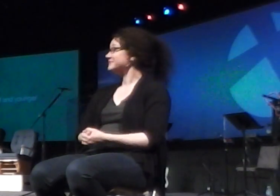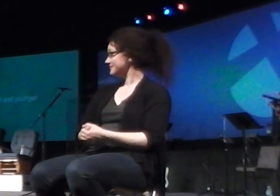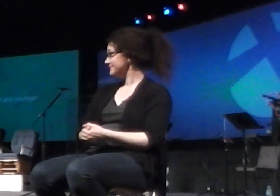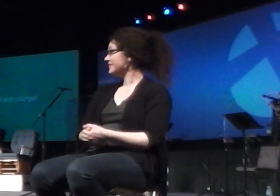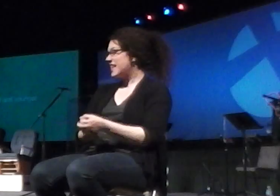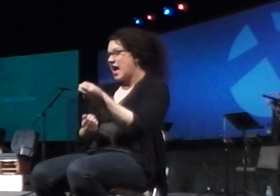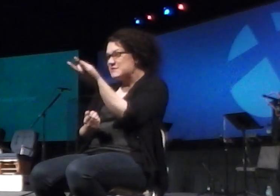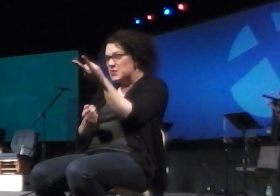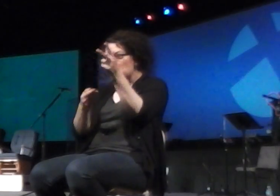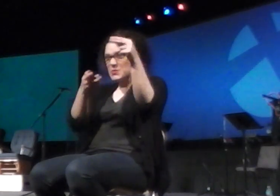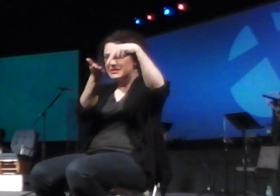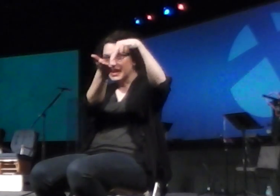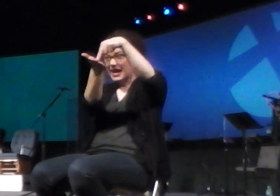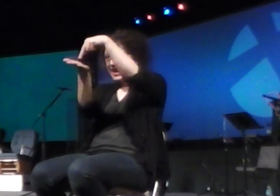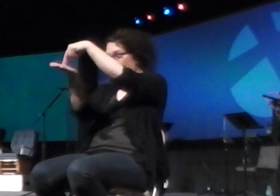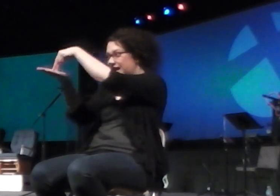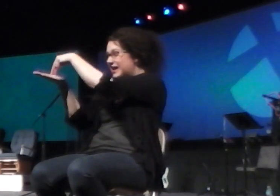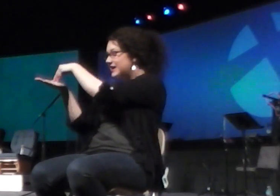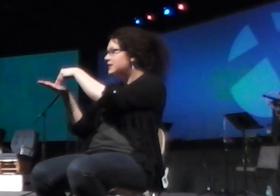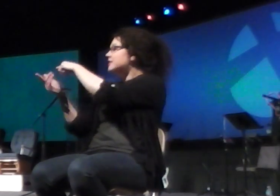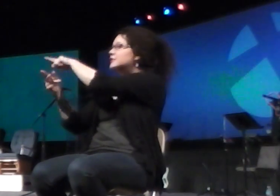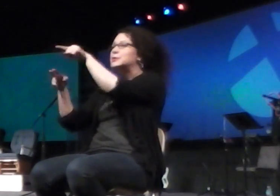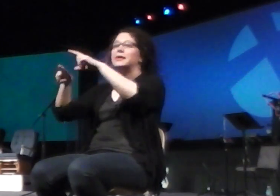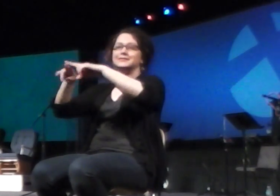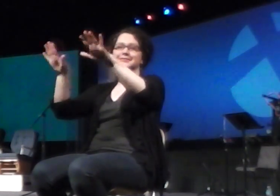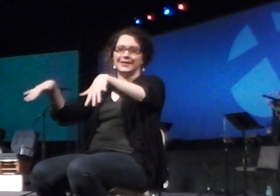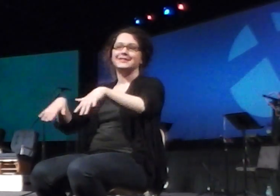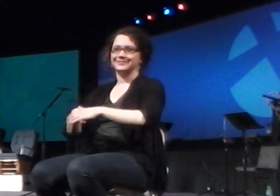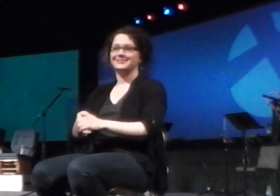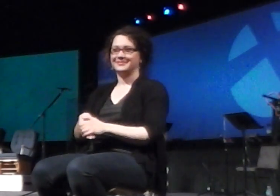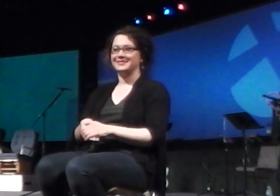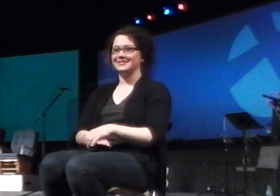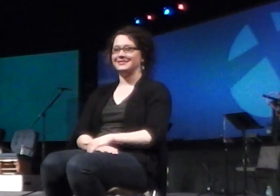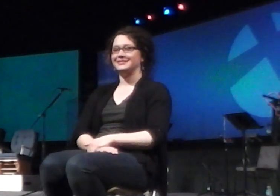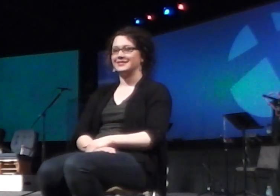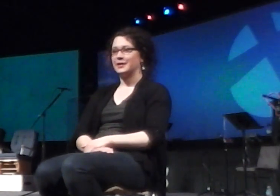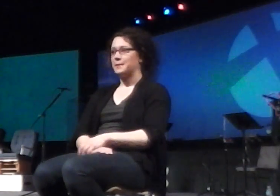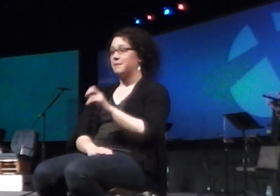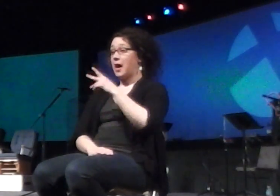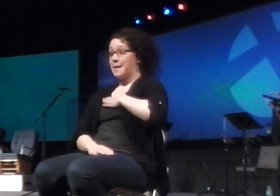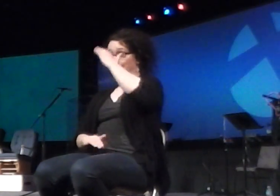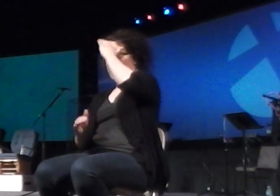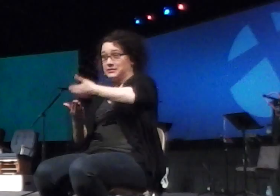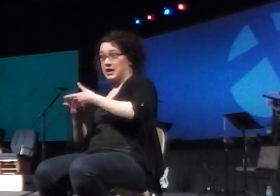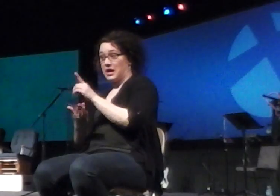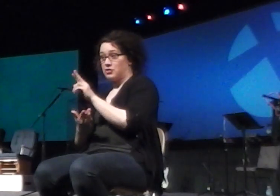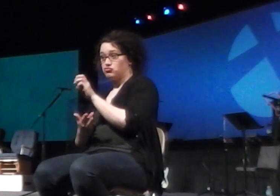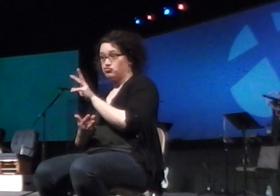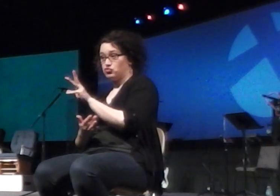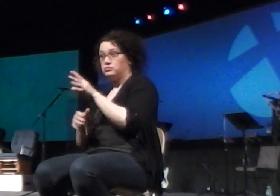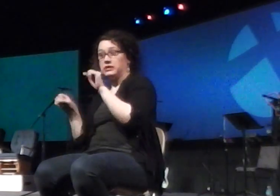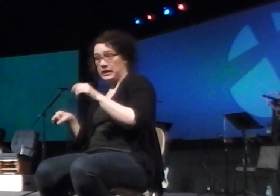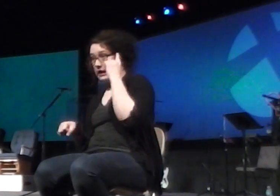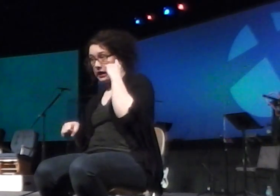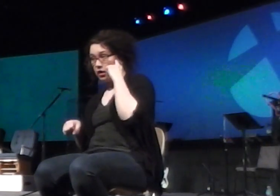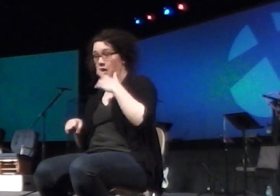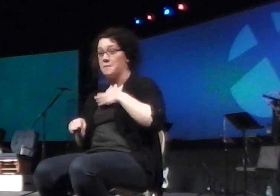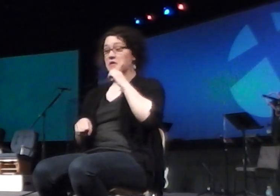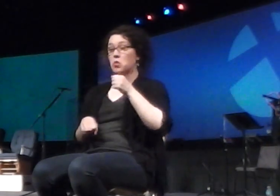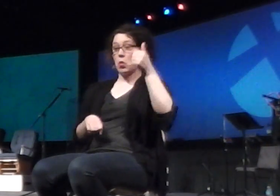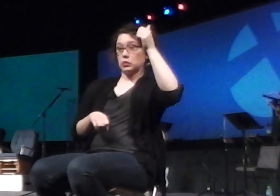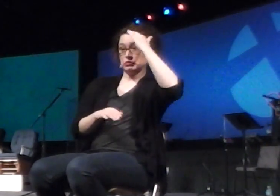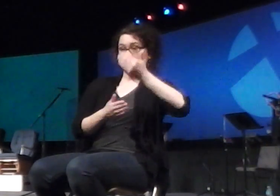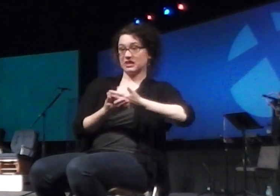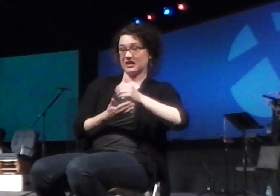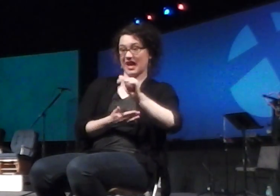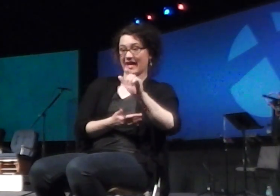Okay, just a few of us left standing. As you can see, you guys can go ahead and sit down. My son Drew can hear it, but my older son Alan and I can't hear